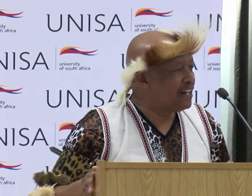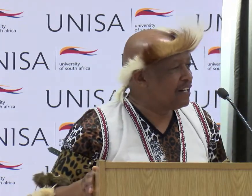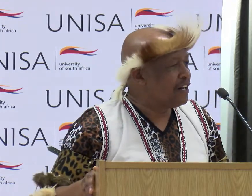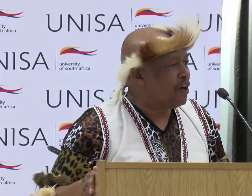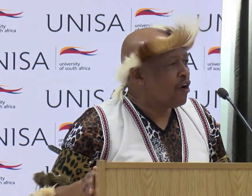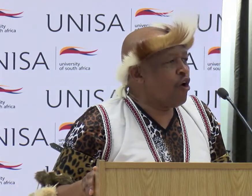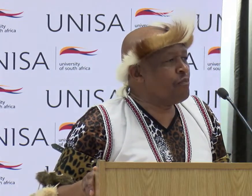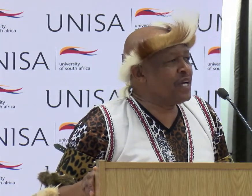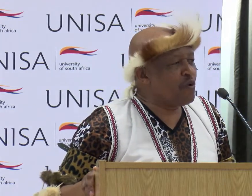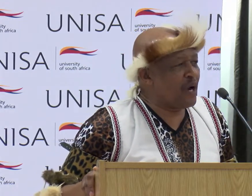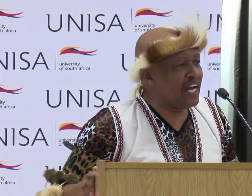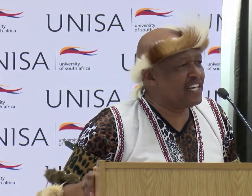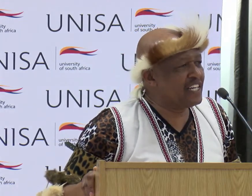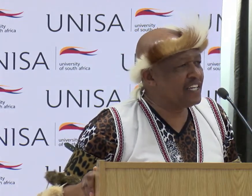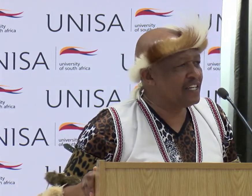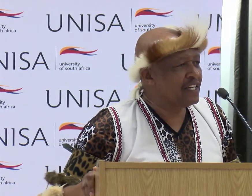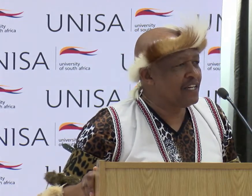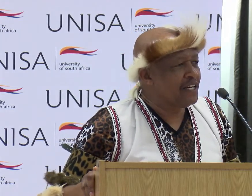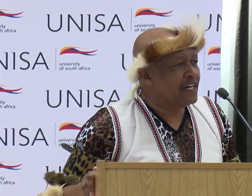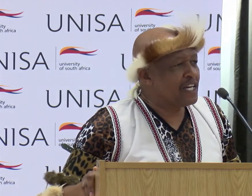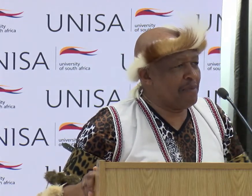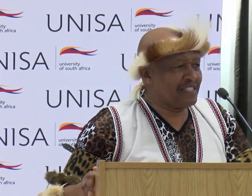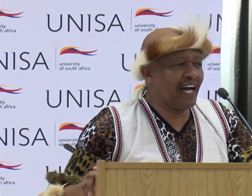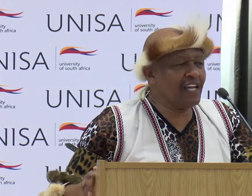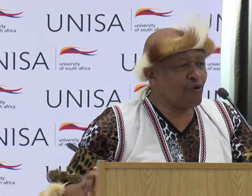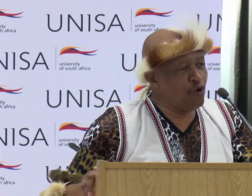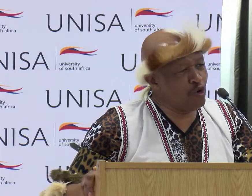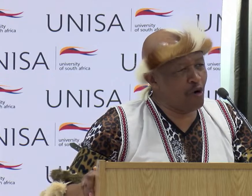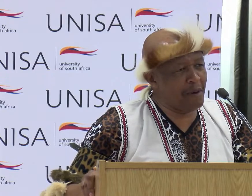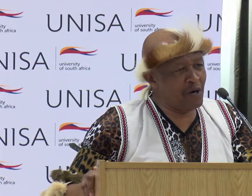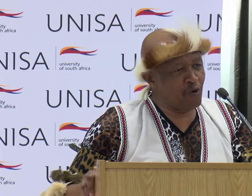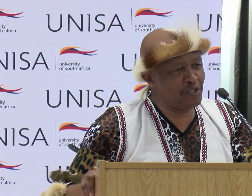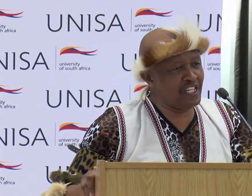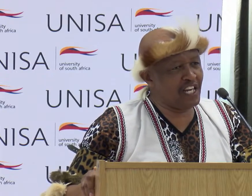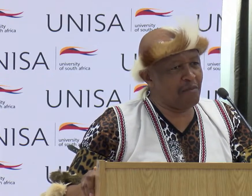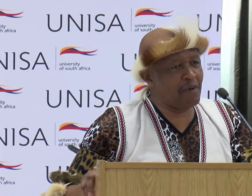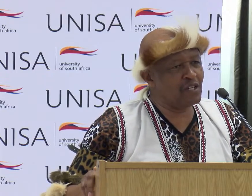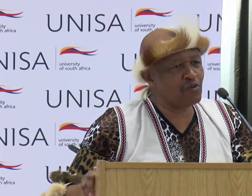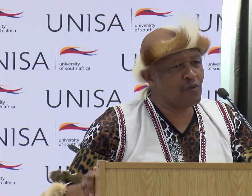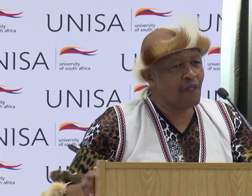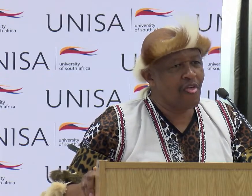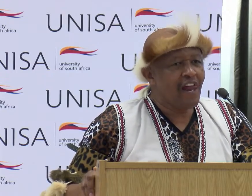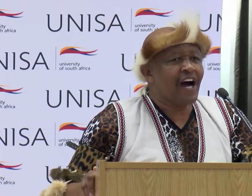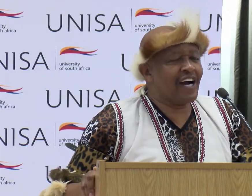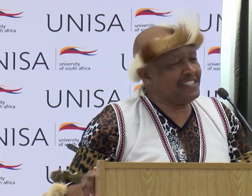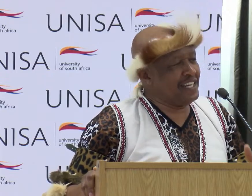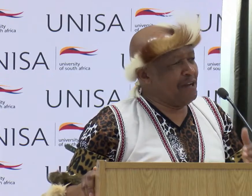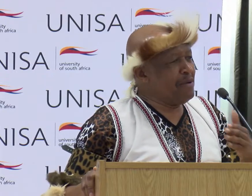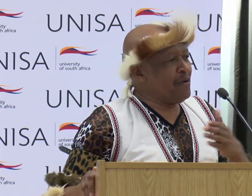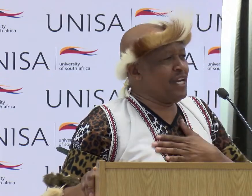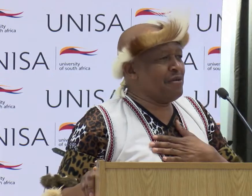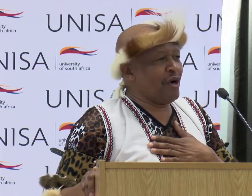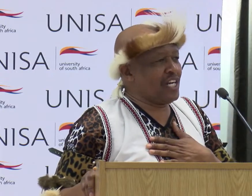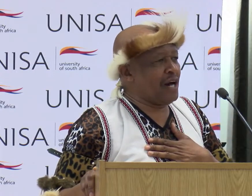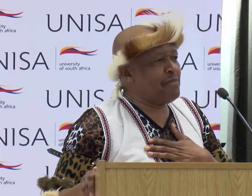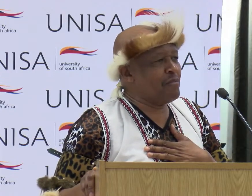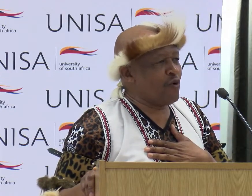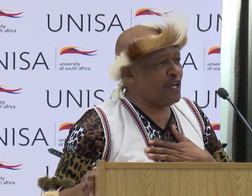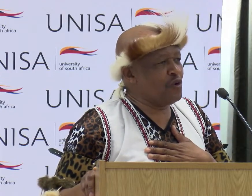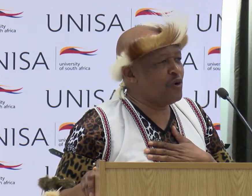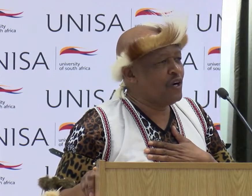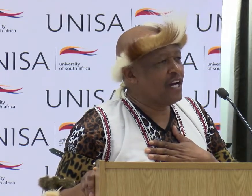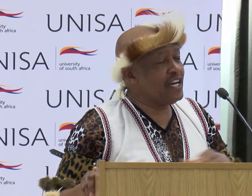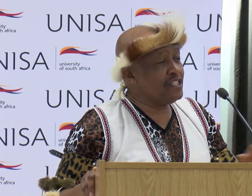omanala obingweni ngibathanda kakhulu ngoba bangikhulisile labo bantu kanti lembewe nibona